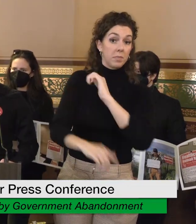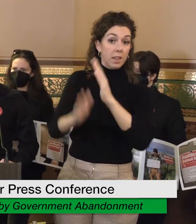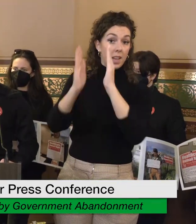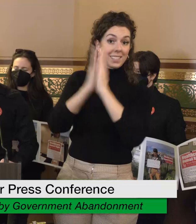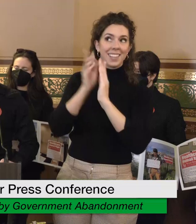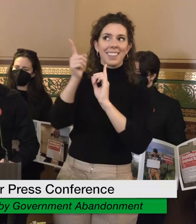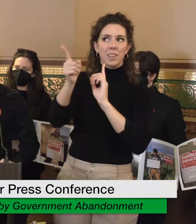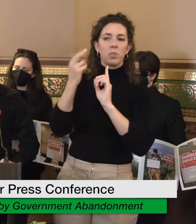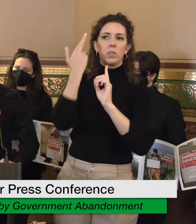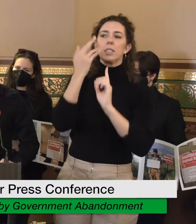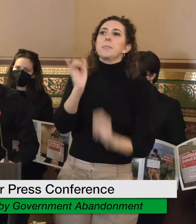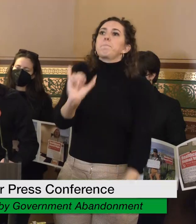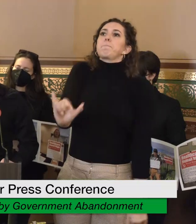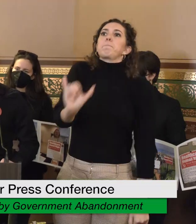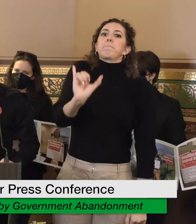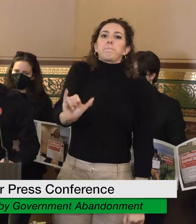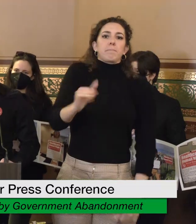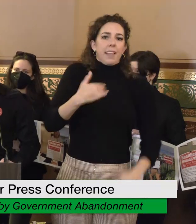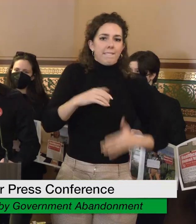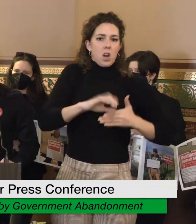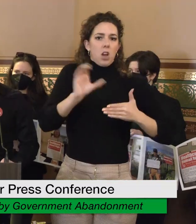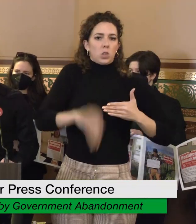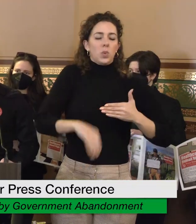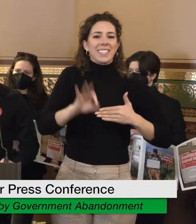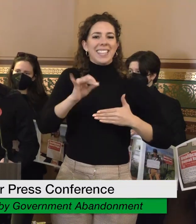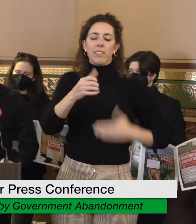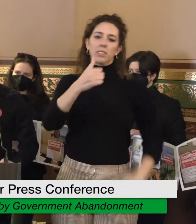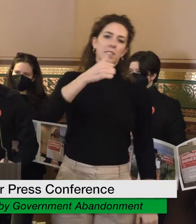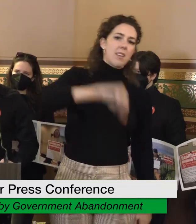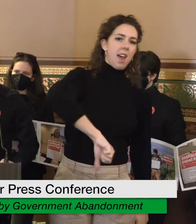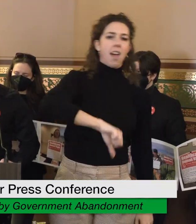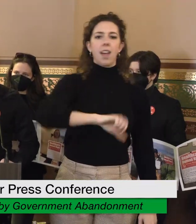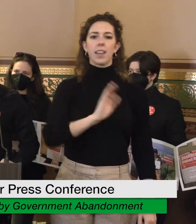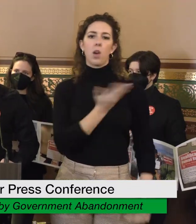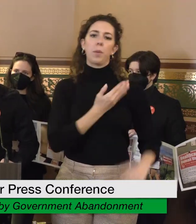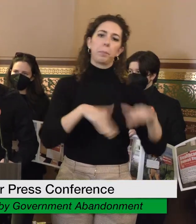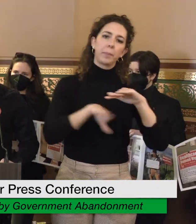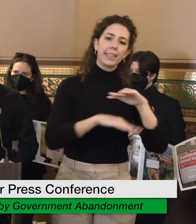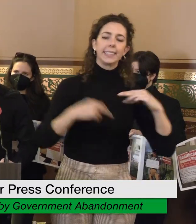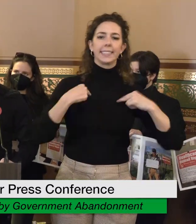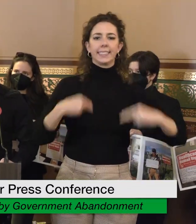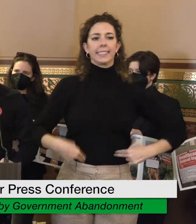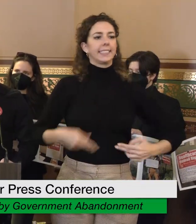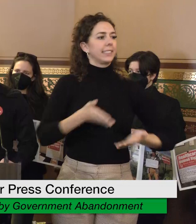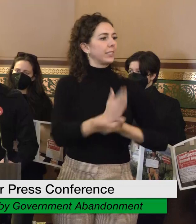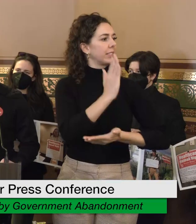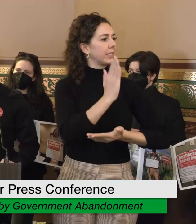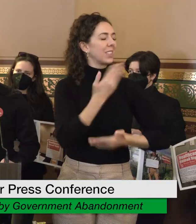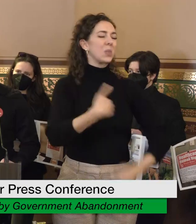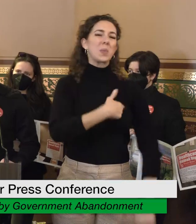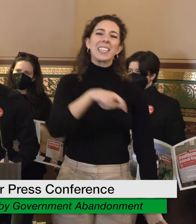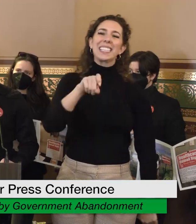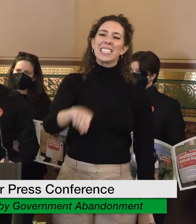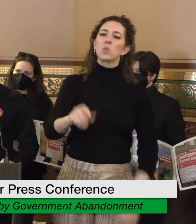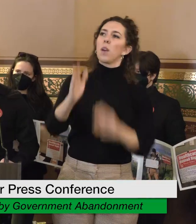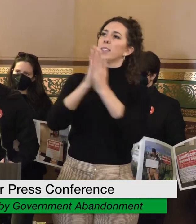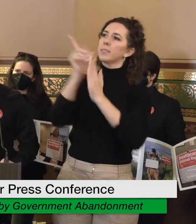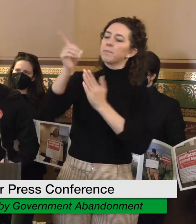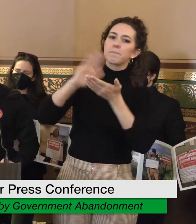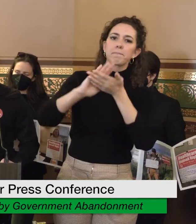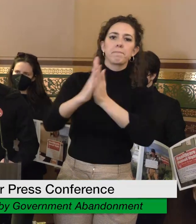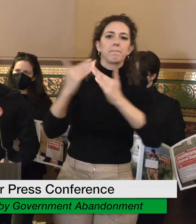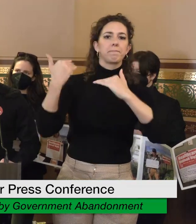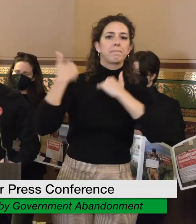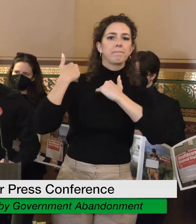realize that there are consequences for denying us our basic human rights. We need to hold them